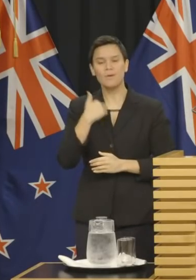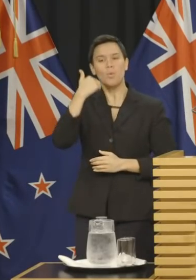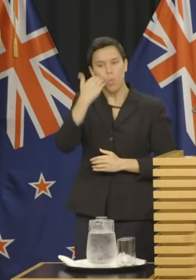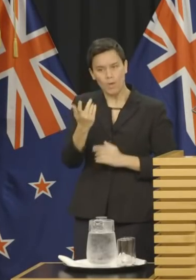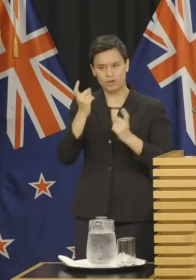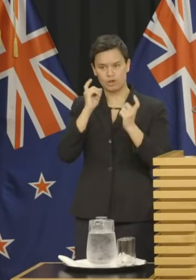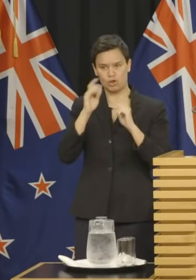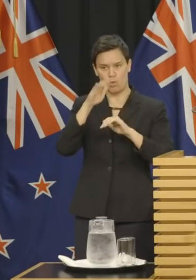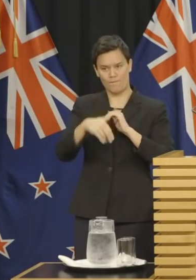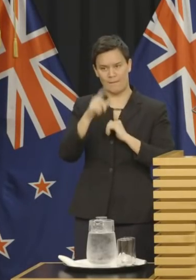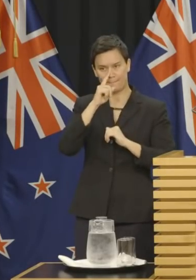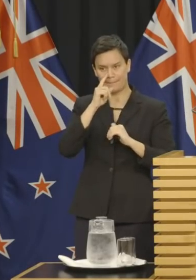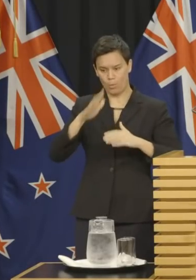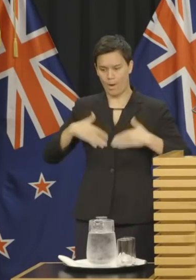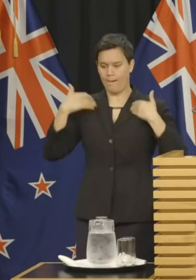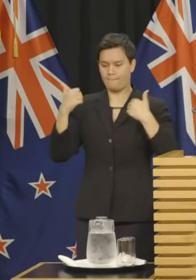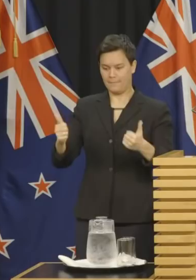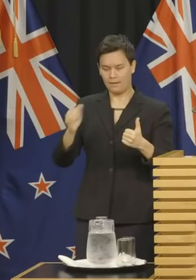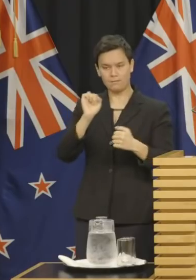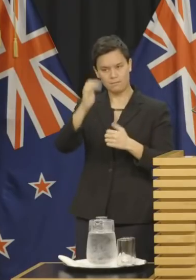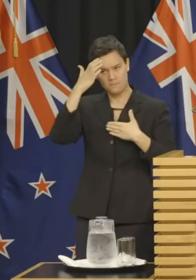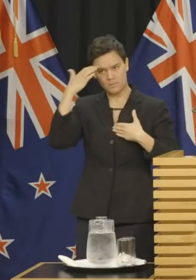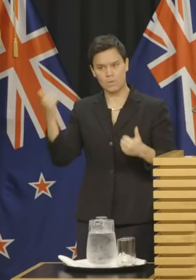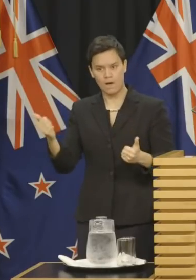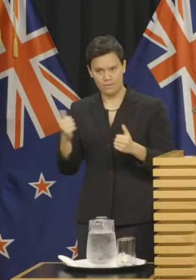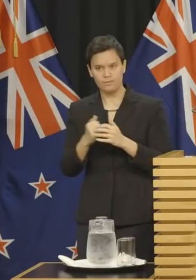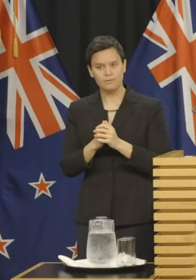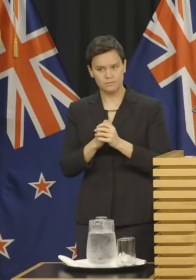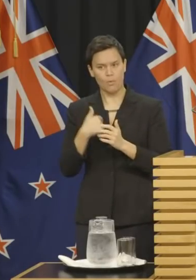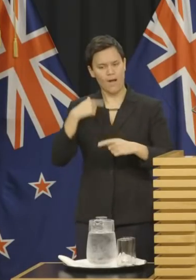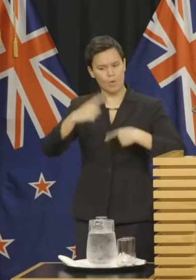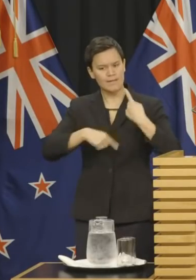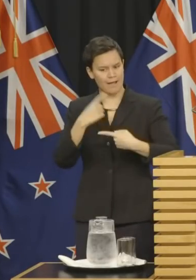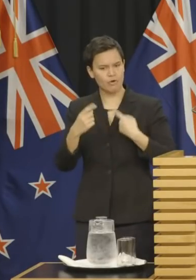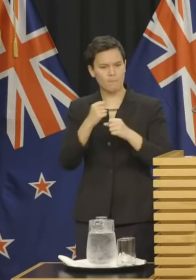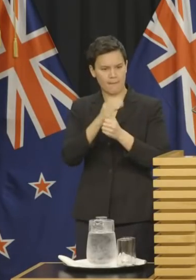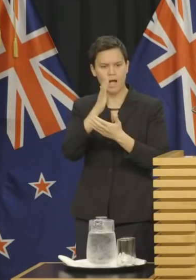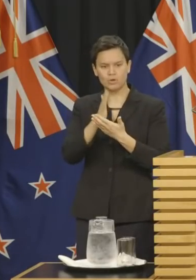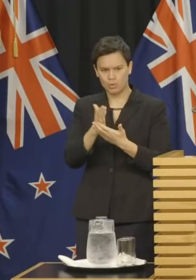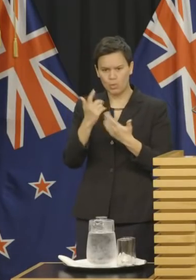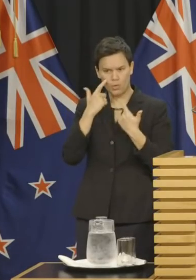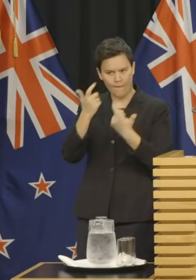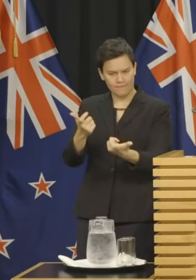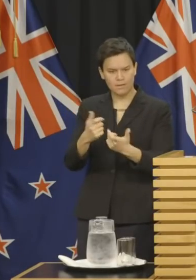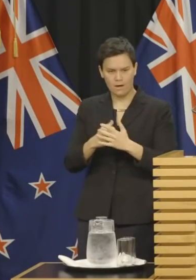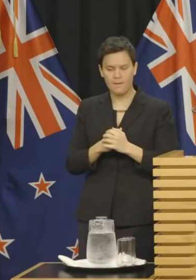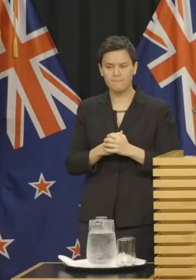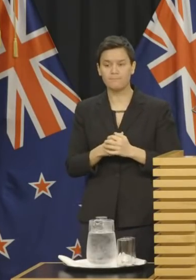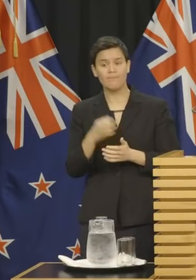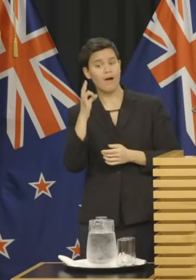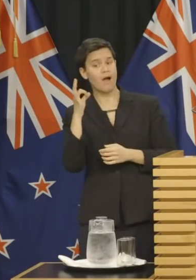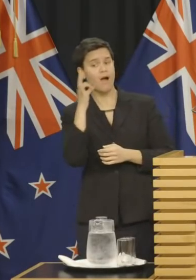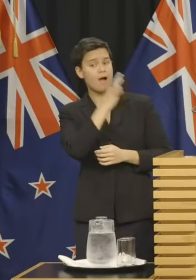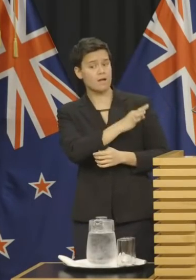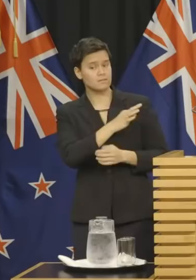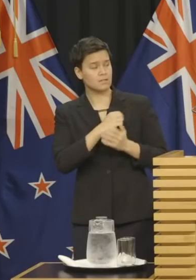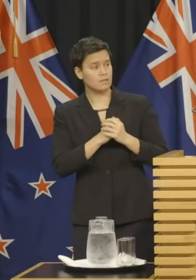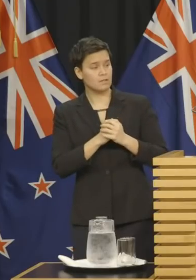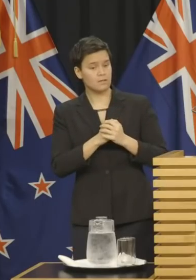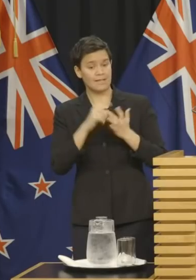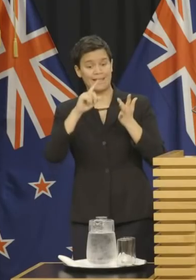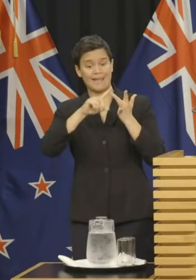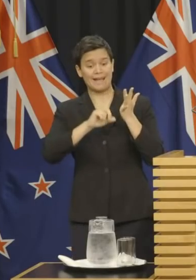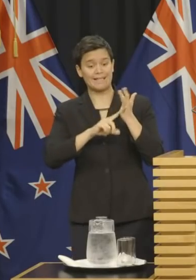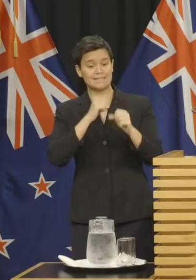that. That is part of my role, and I will make sure that I maintain that role. Is Ian Lees Galloway a victim